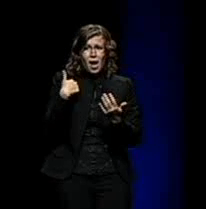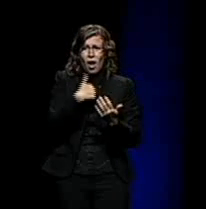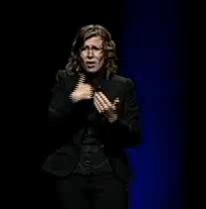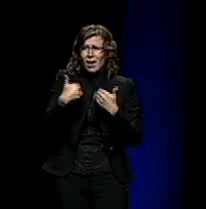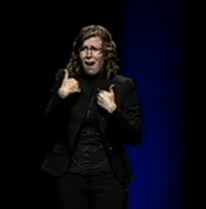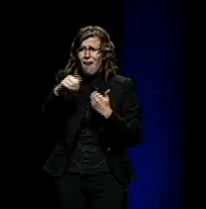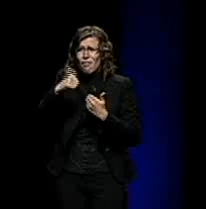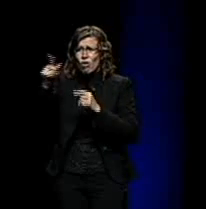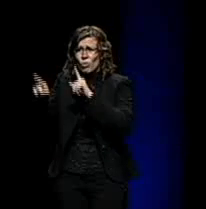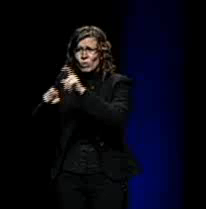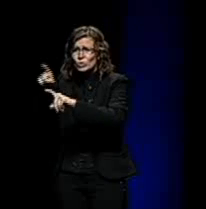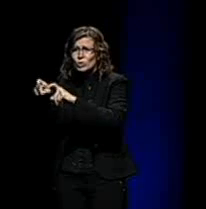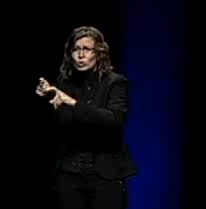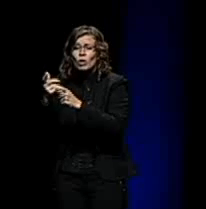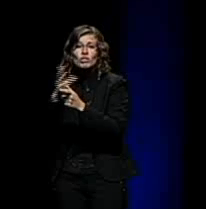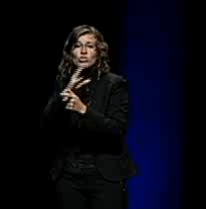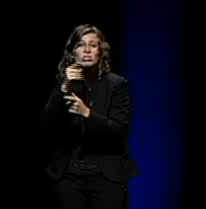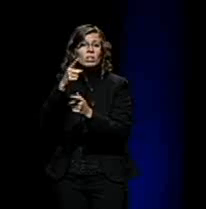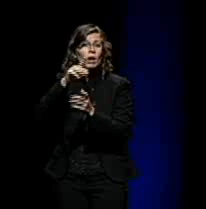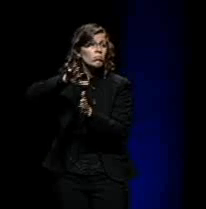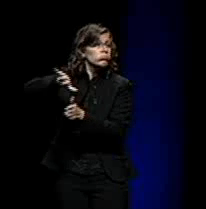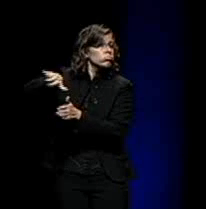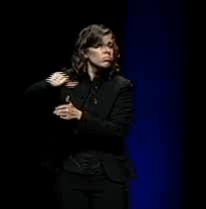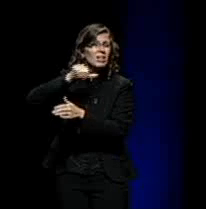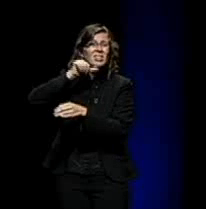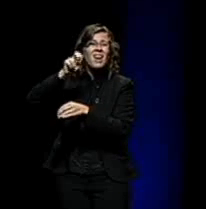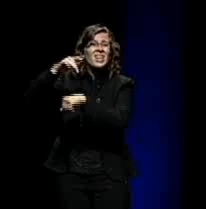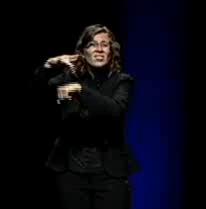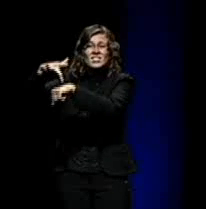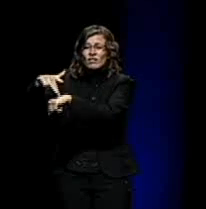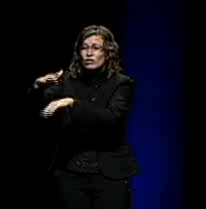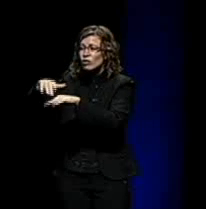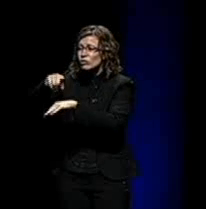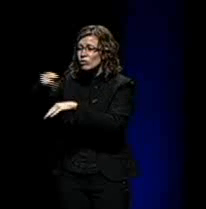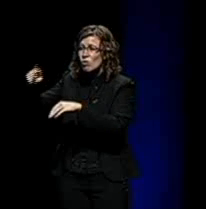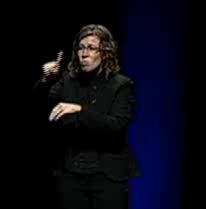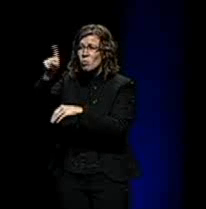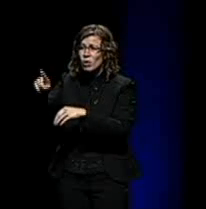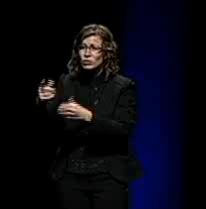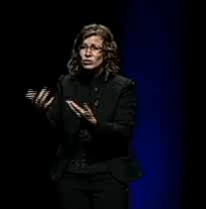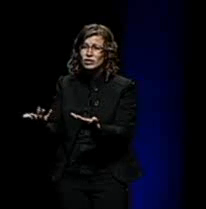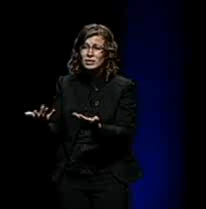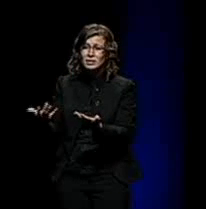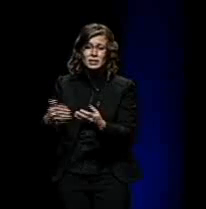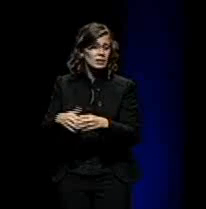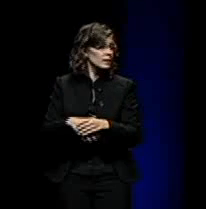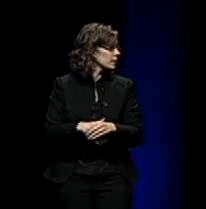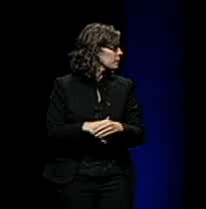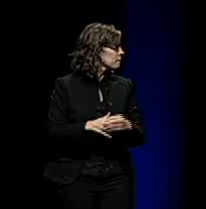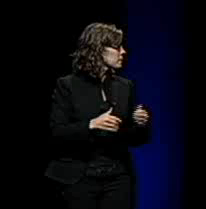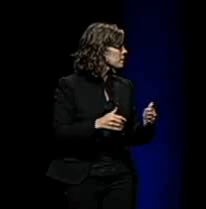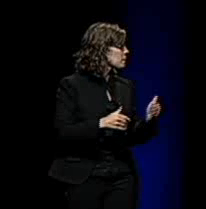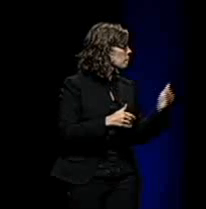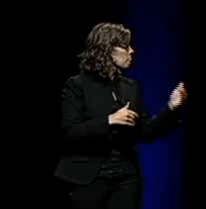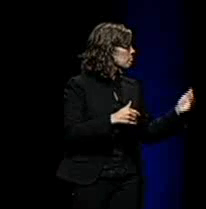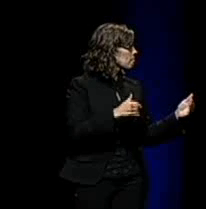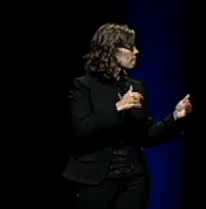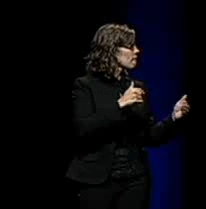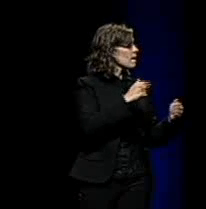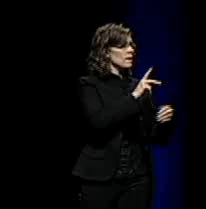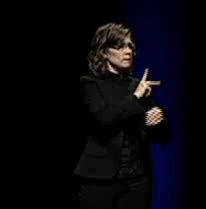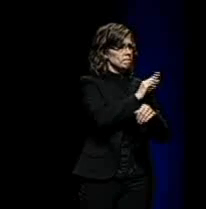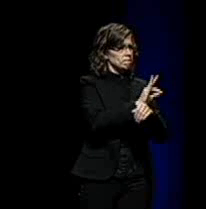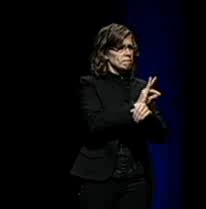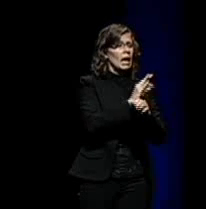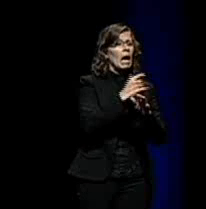of this process that aren't even being touched. And I understand I'm the moderator, but I would like to make a